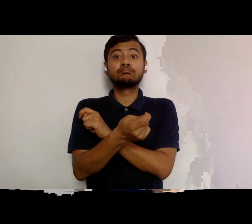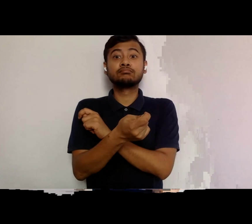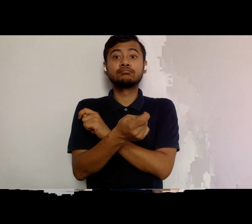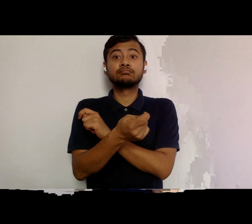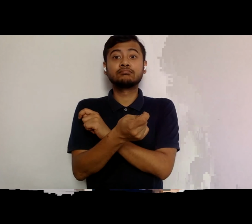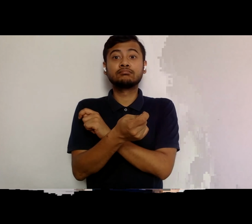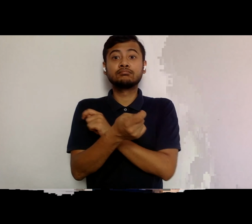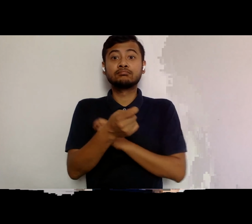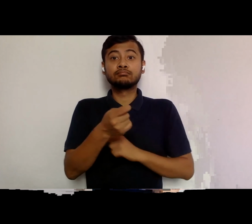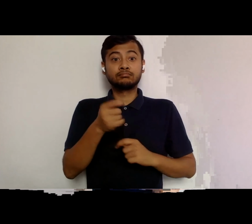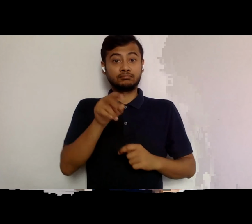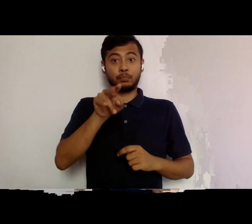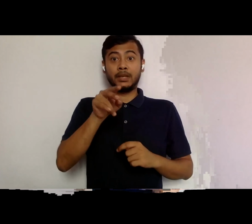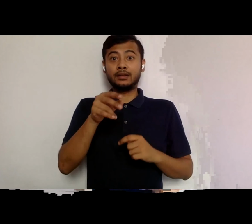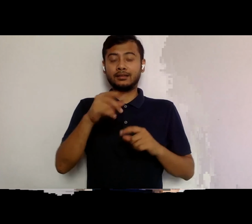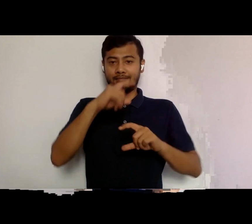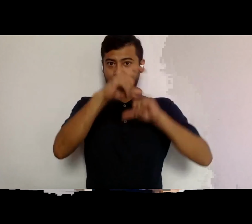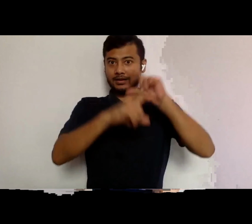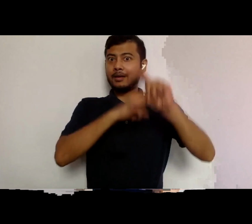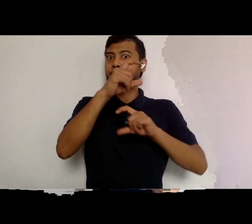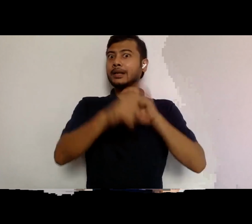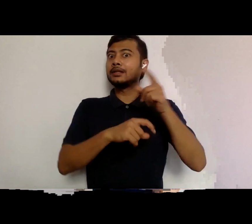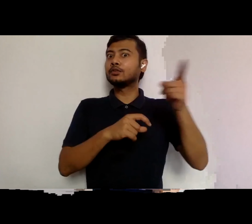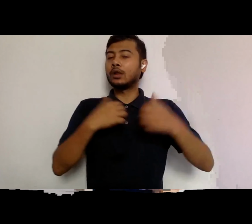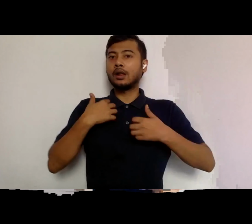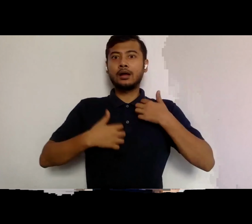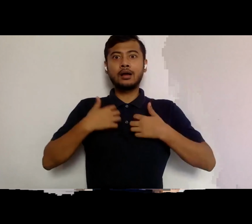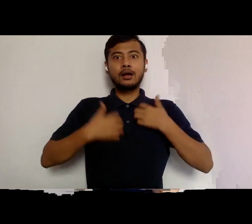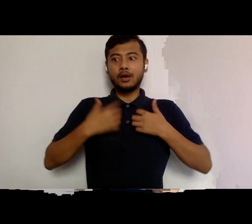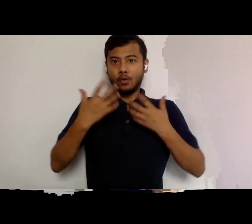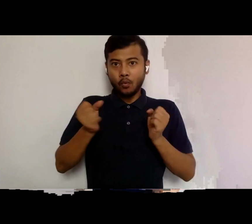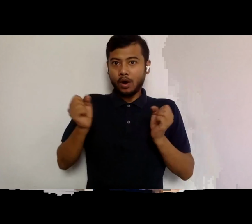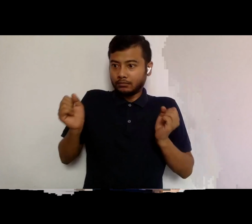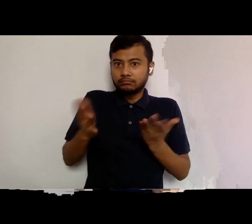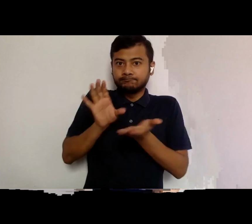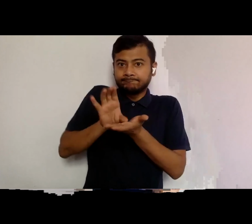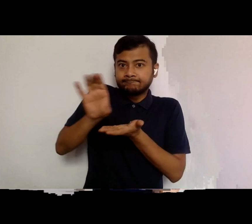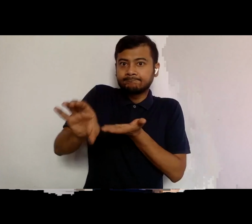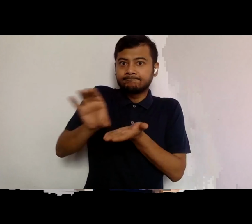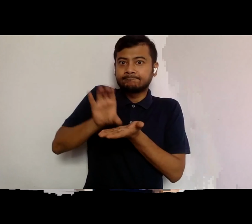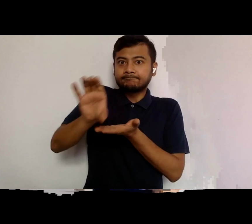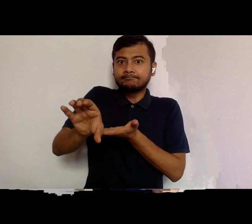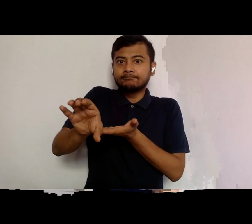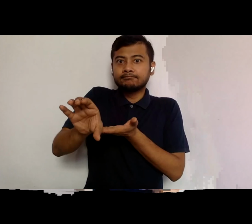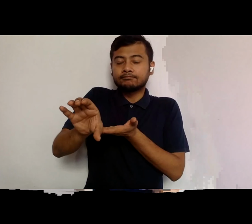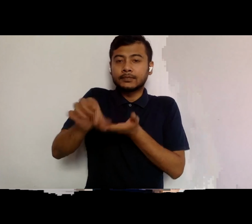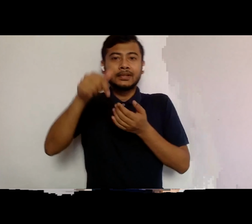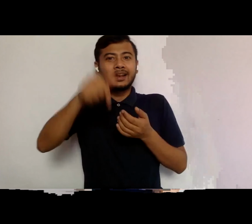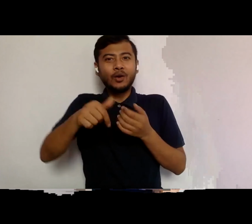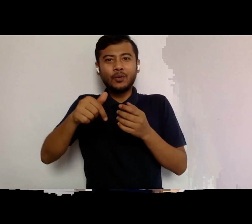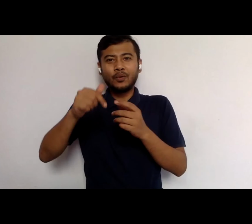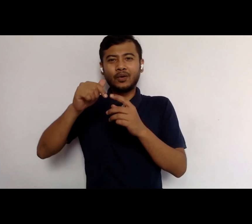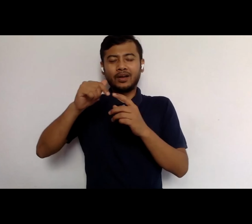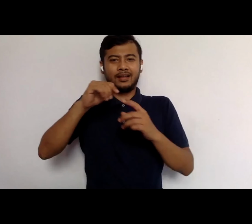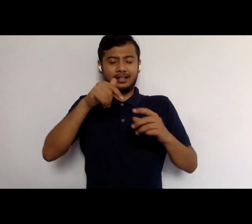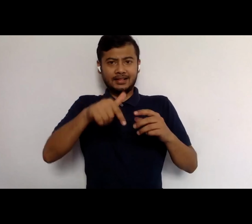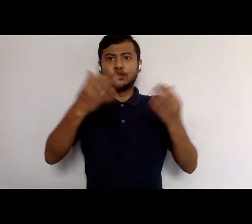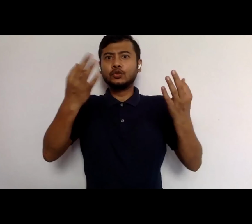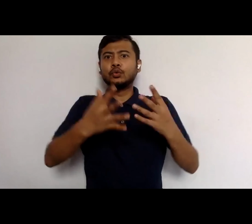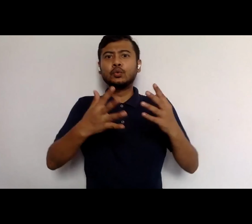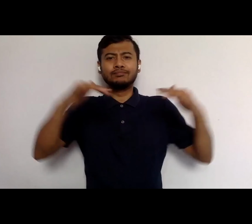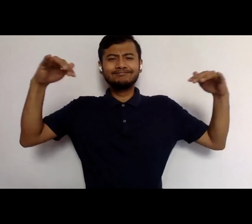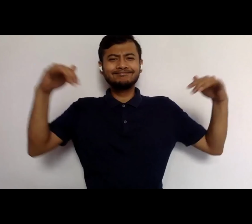attraction for the investors and the entrepreneurs as well. Public Wi-Fi being a low cost option to reach unserved citizens and for the